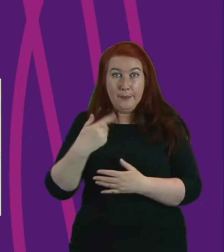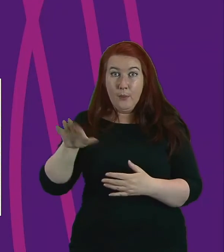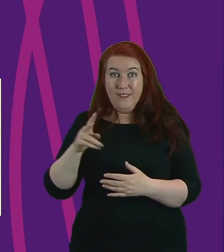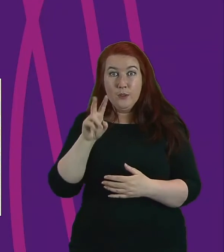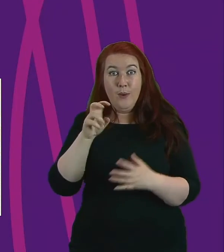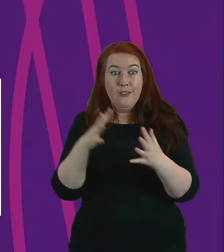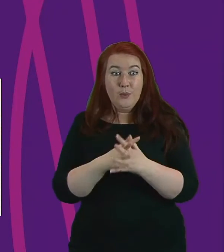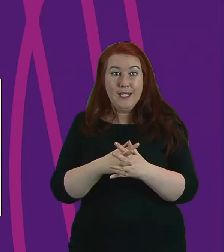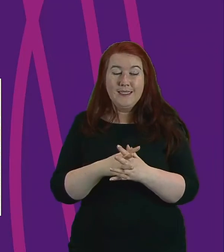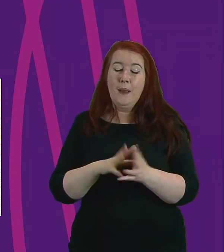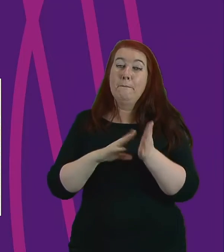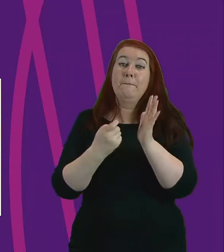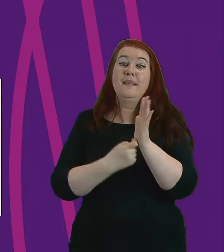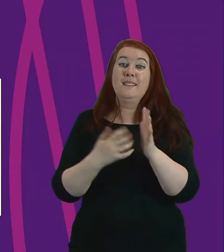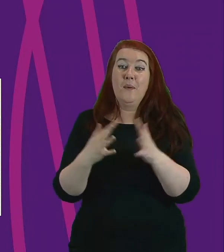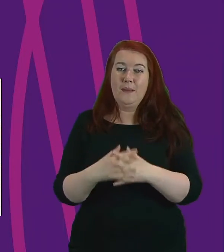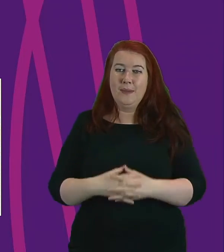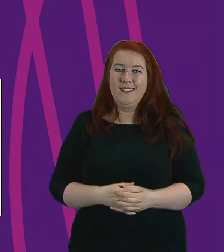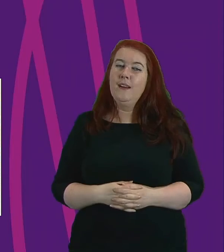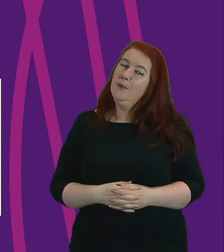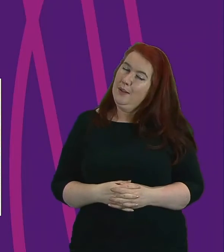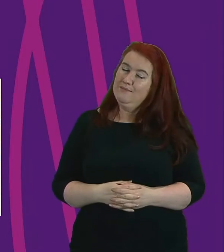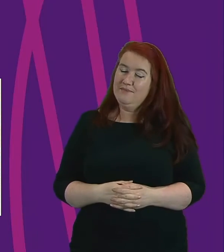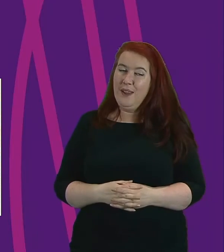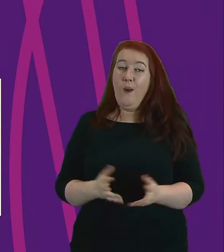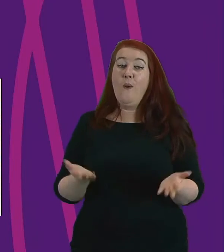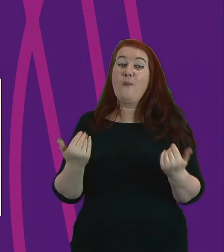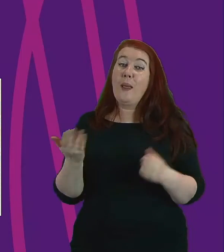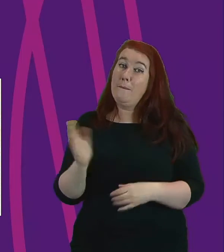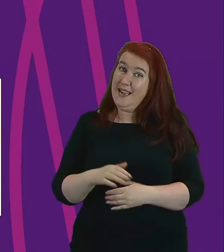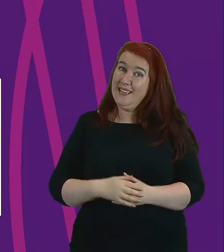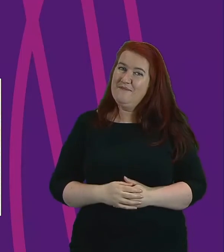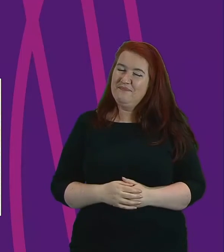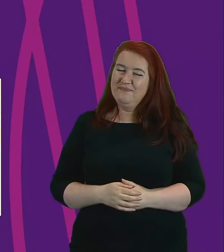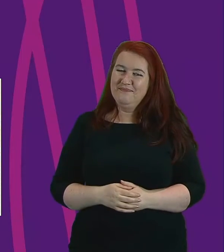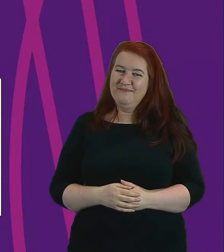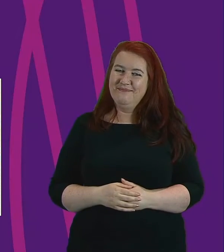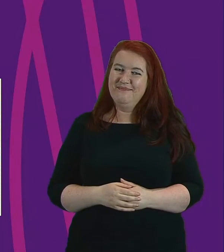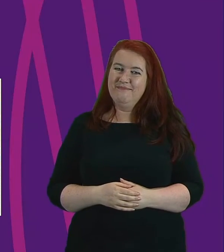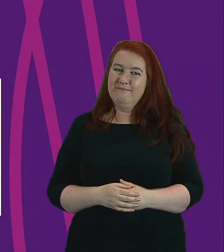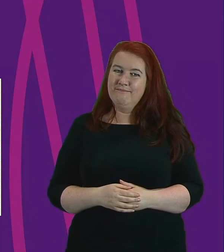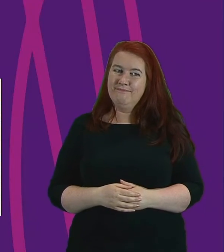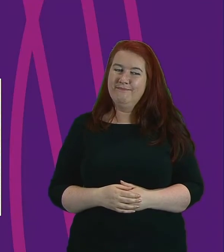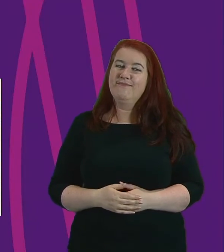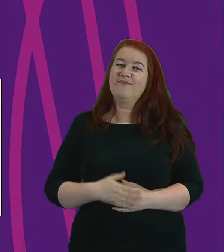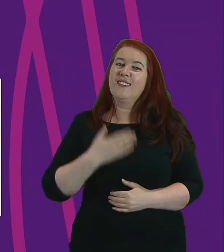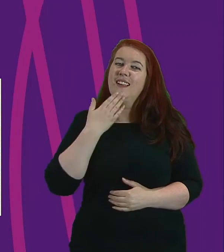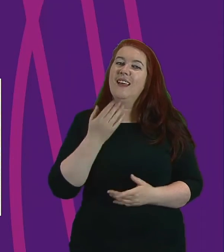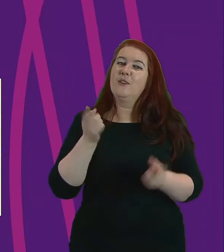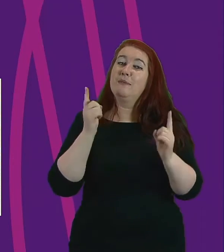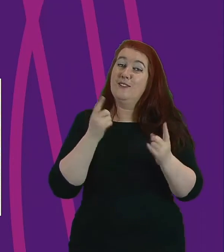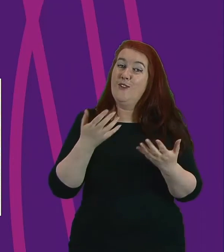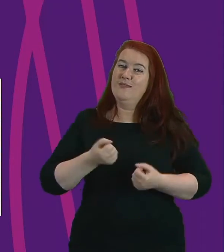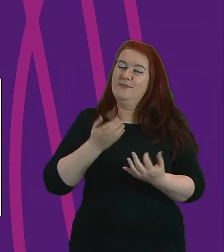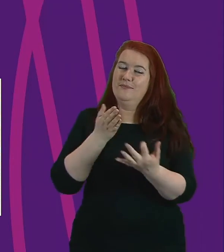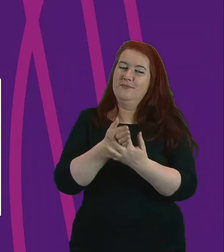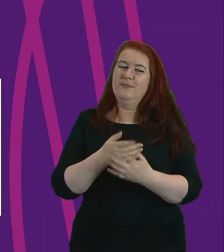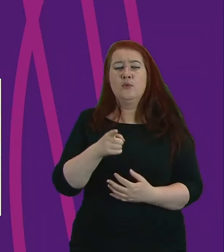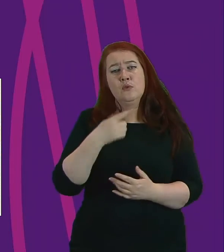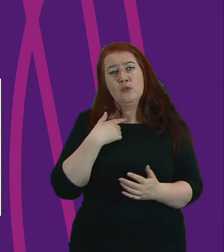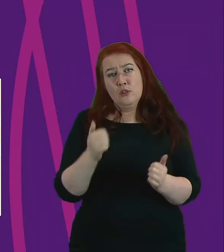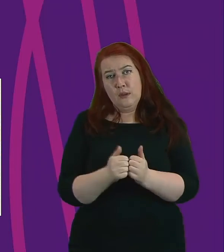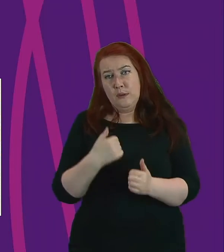weeks. Mr. Whiteman. Well, welcome back. Welcome back, Deputy Presiding Officer. Thank you. I thank the Minister for taking intervention. Does she agree with me that there might be